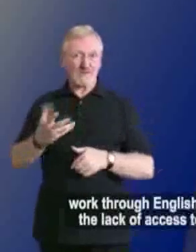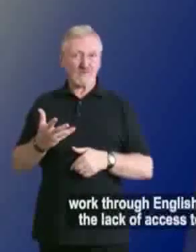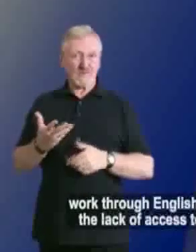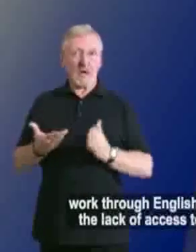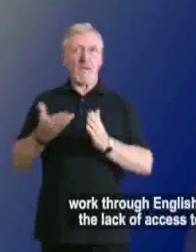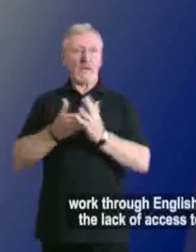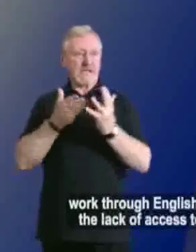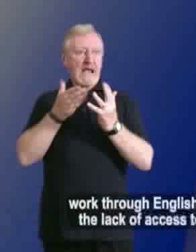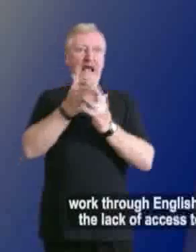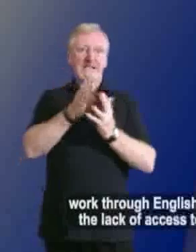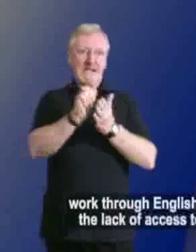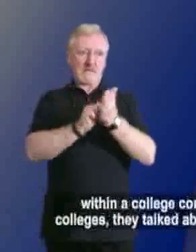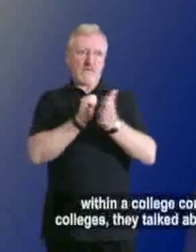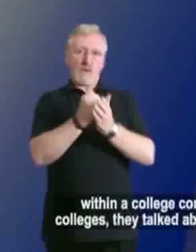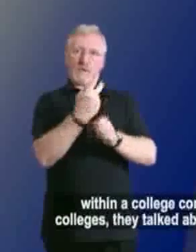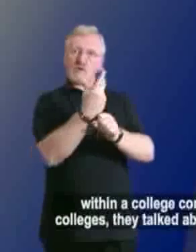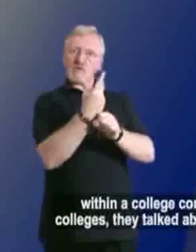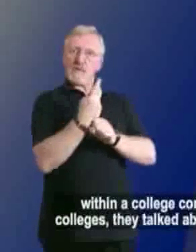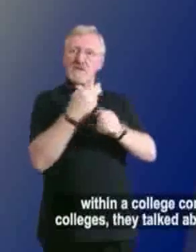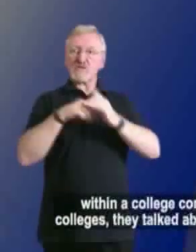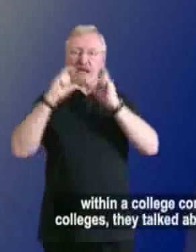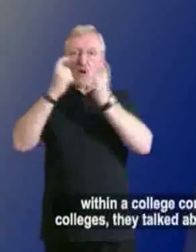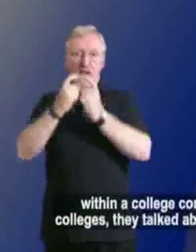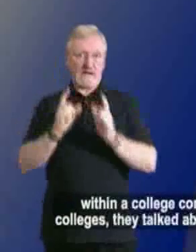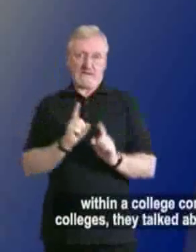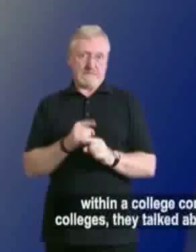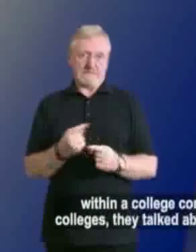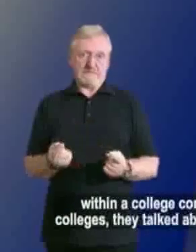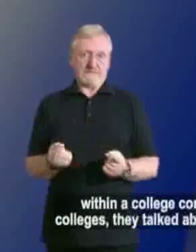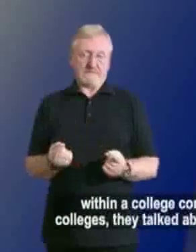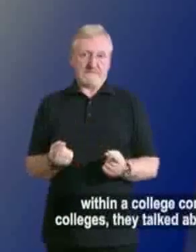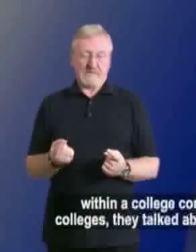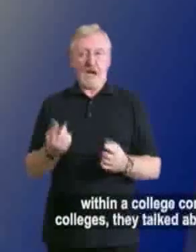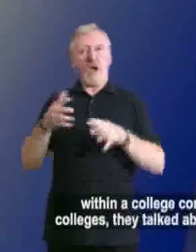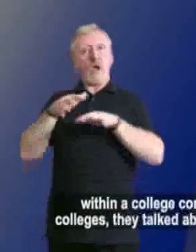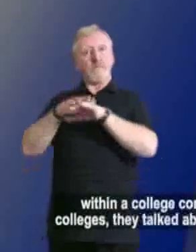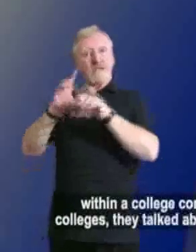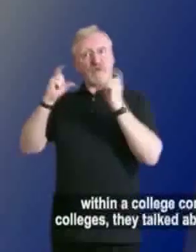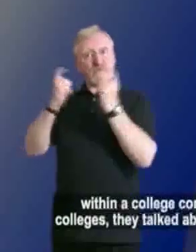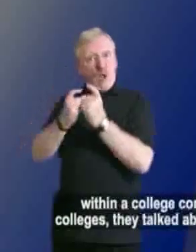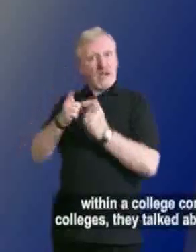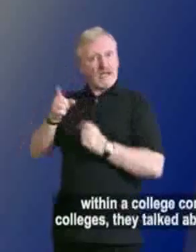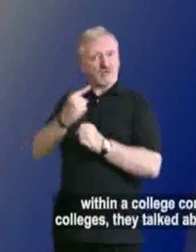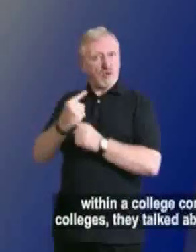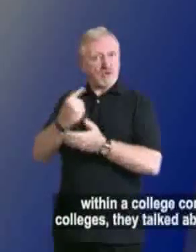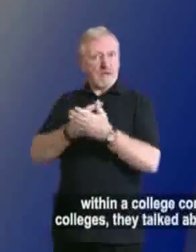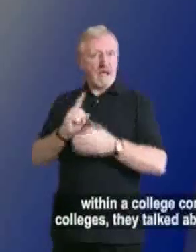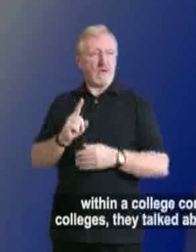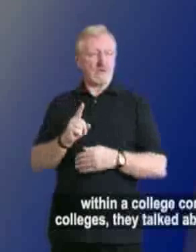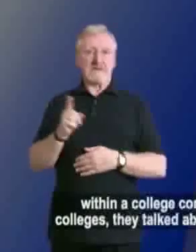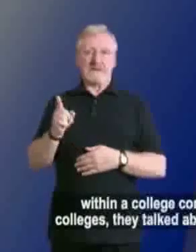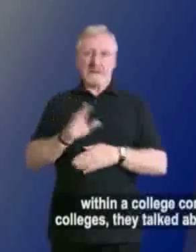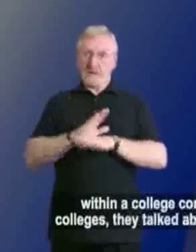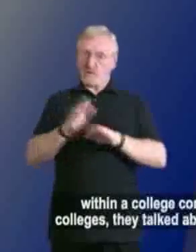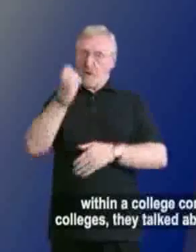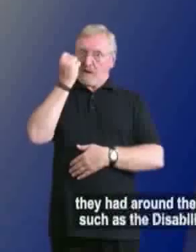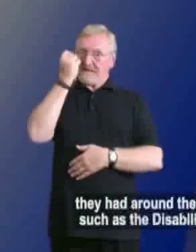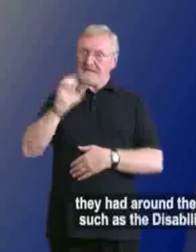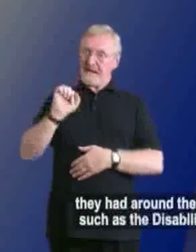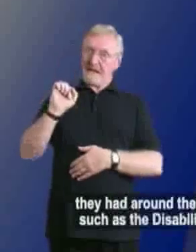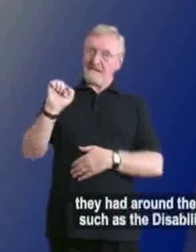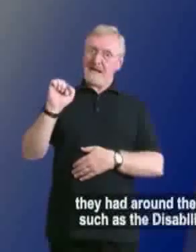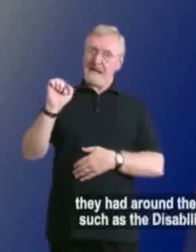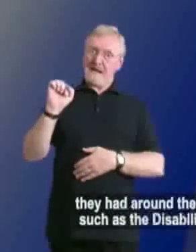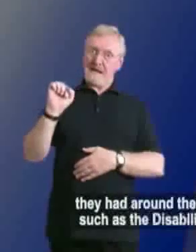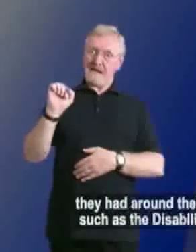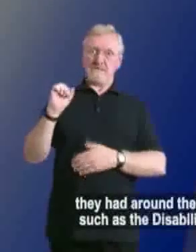of access to appropriate supervision within a college context. For the mainstream colleges, they talked about the lack of understanding that